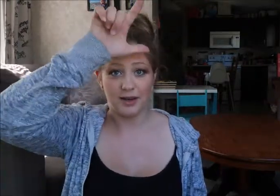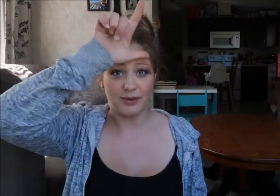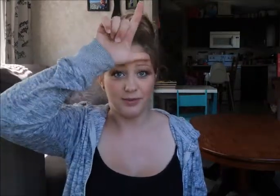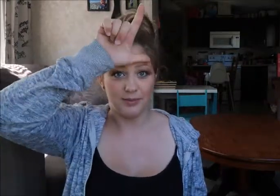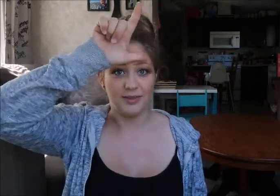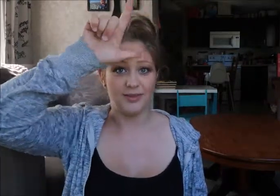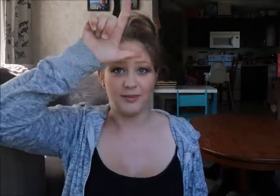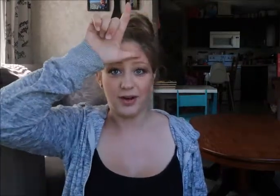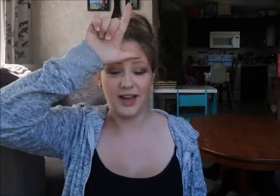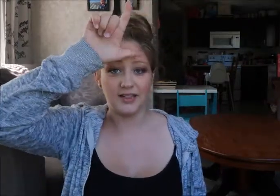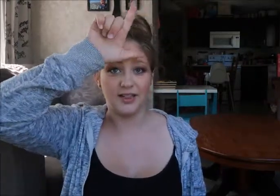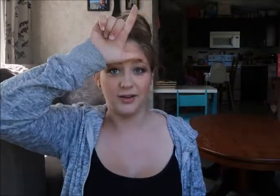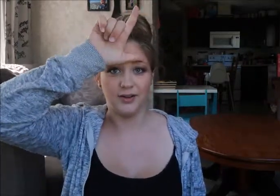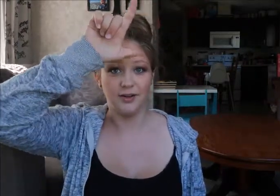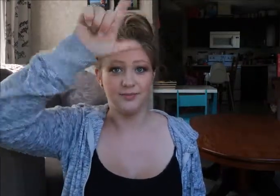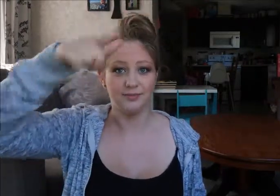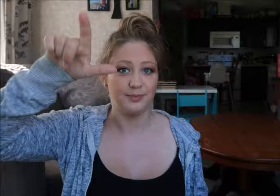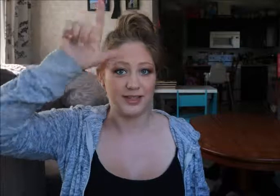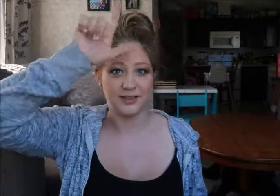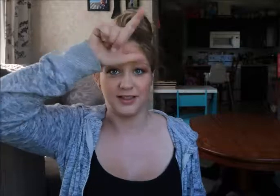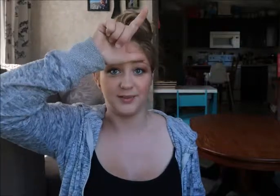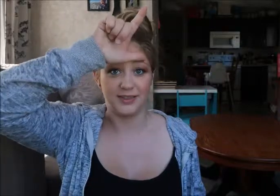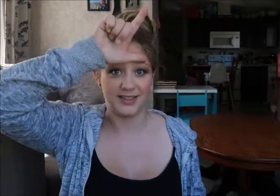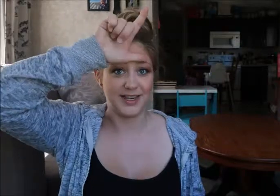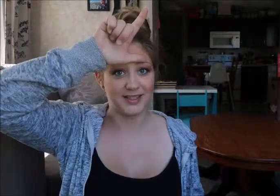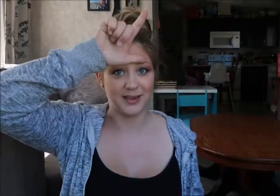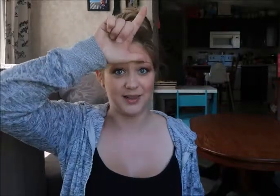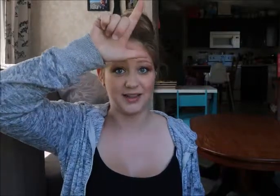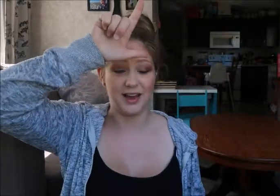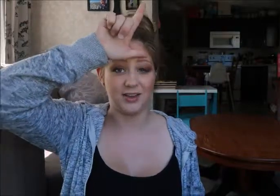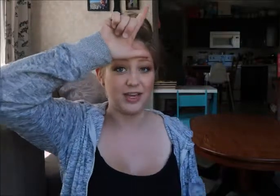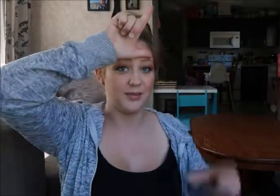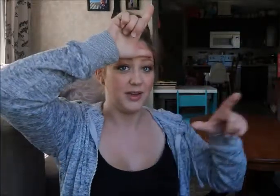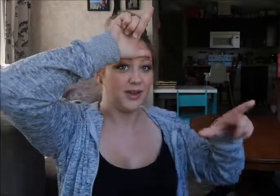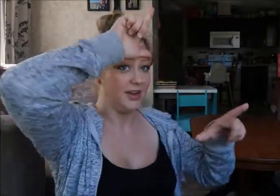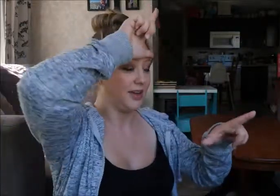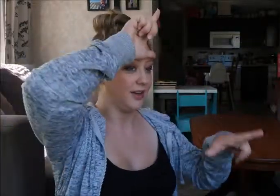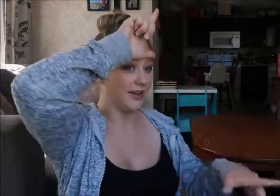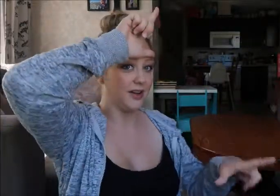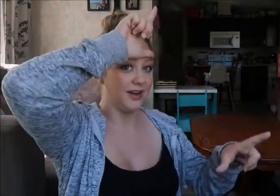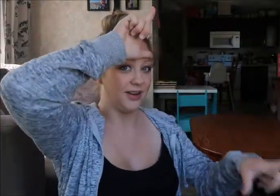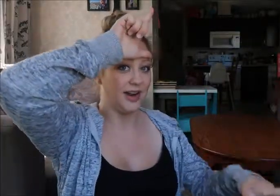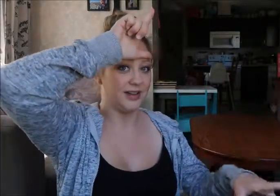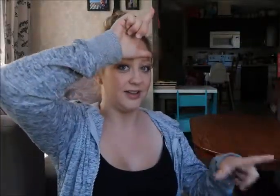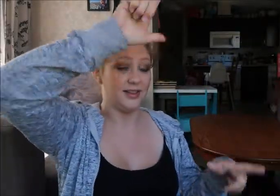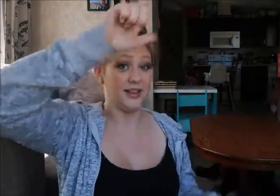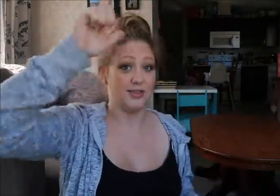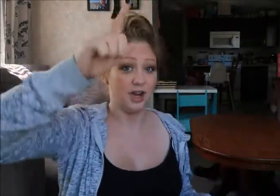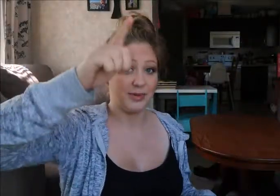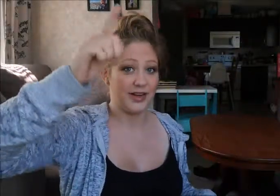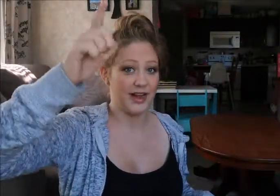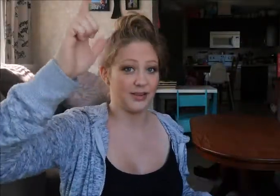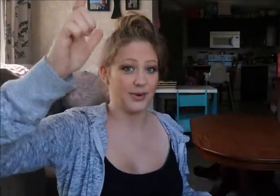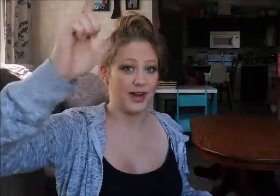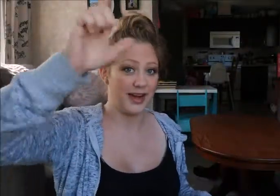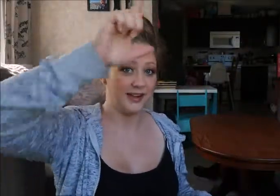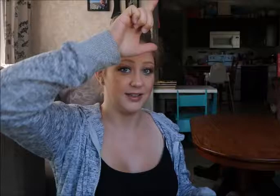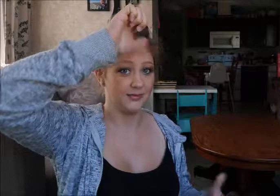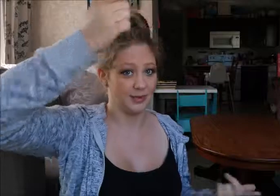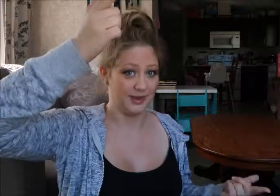coming from the forehead, so basically it's the exact same thing, the L shape. You got your other hand, and the dominant hand, right hand, for me,